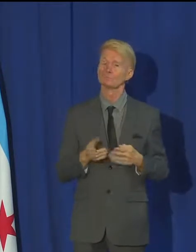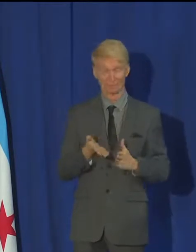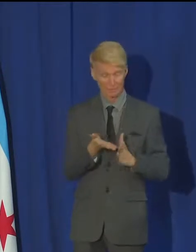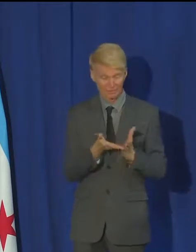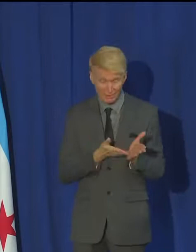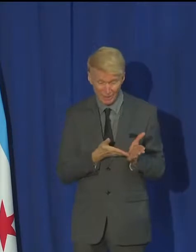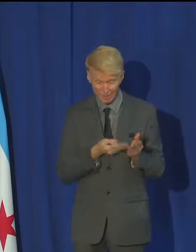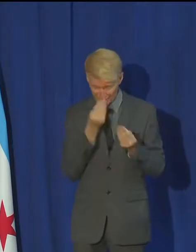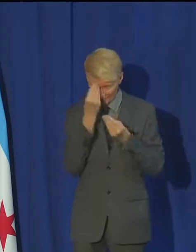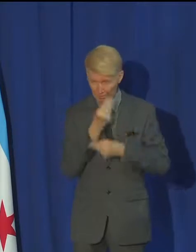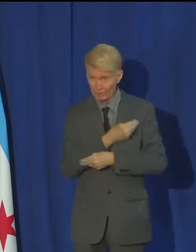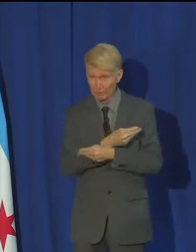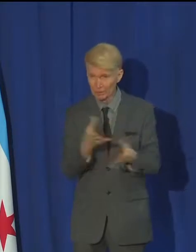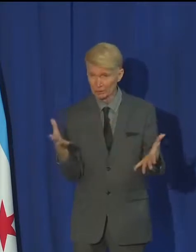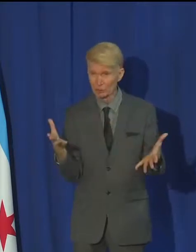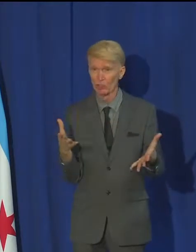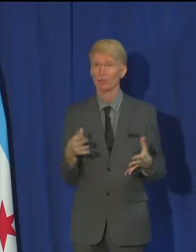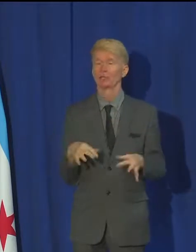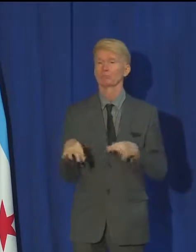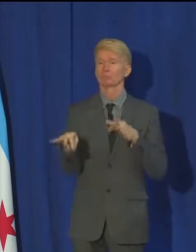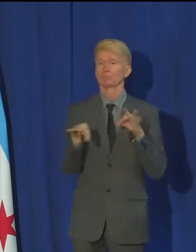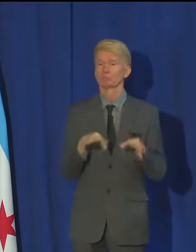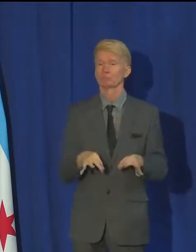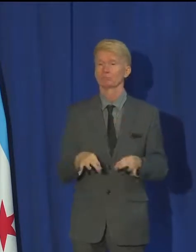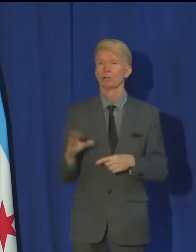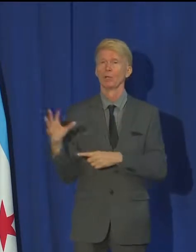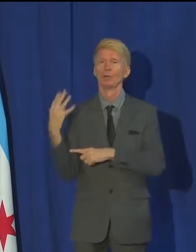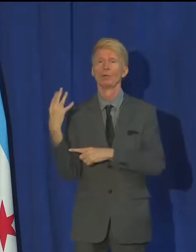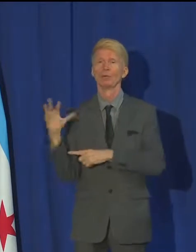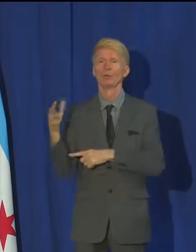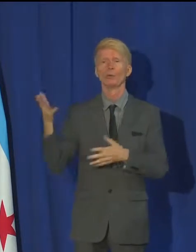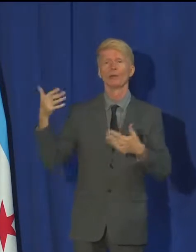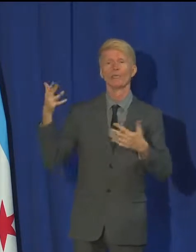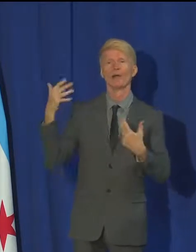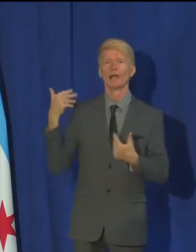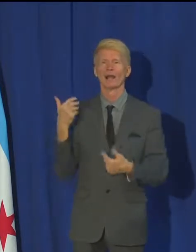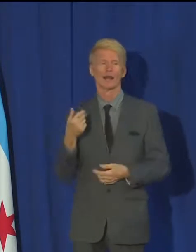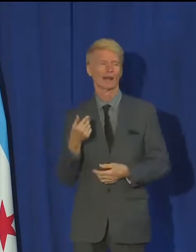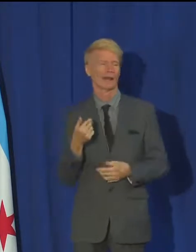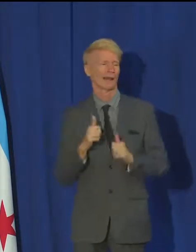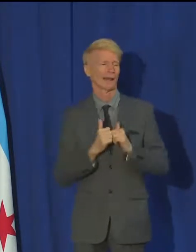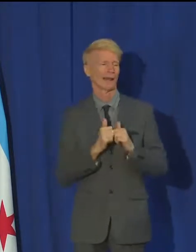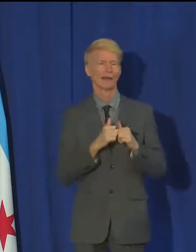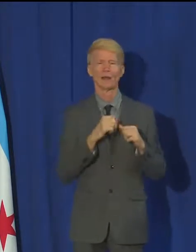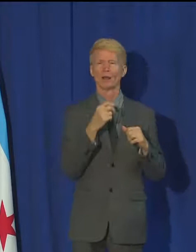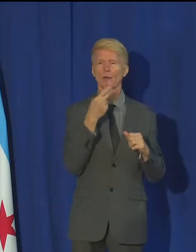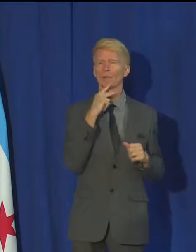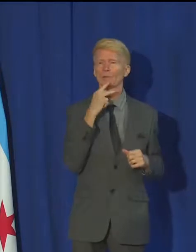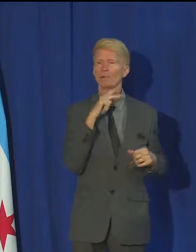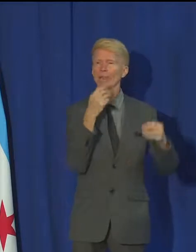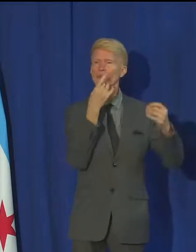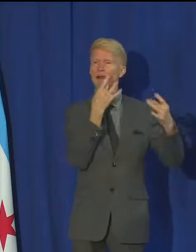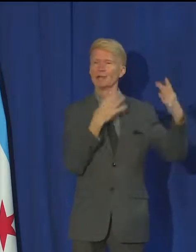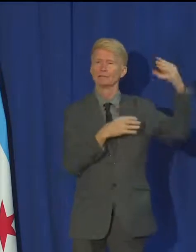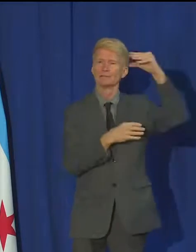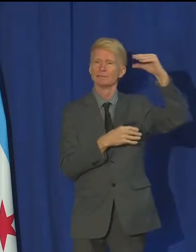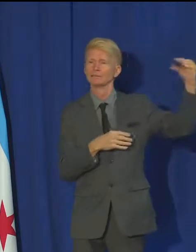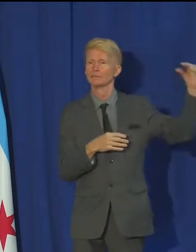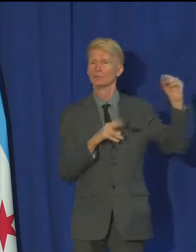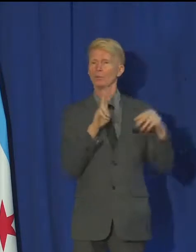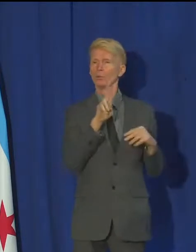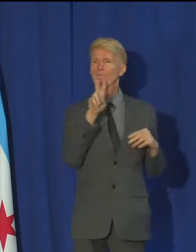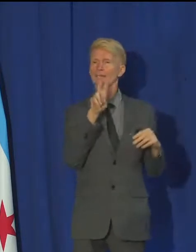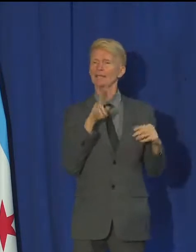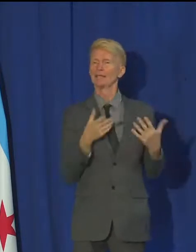data around things like ventilation and fans and this question about UV light. I would say that